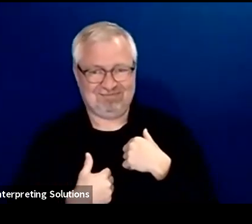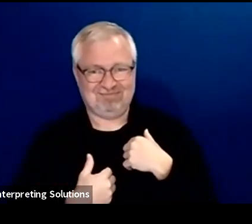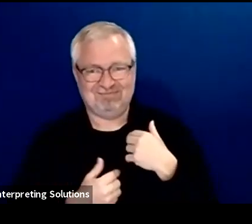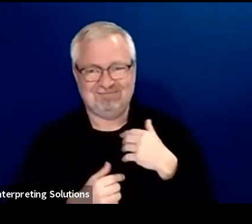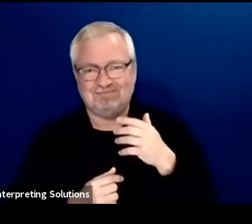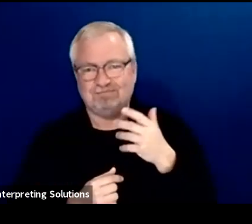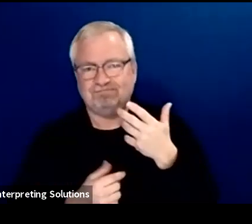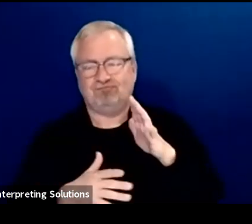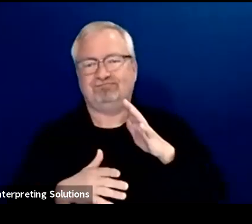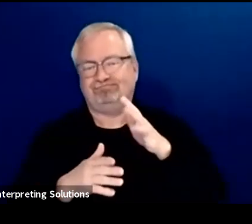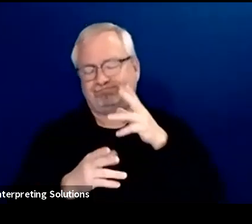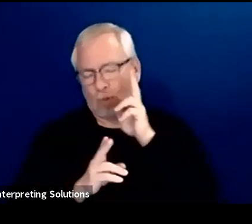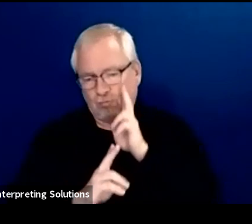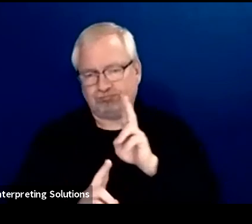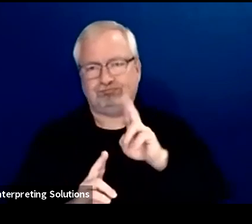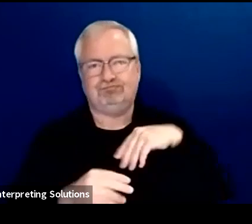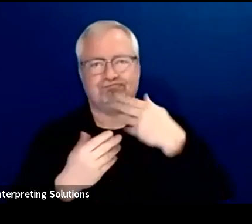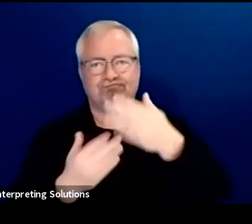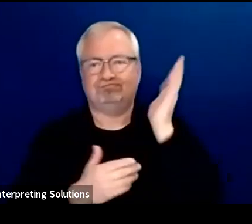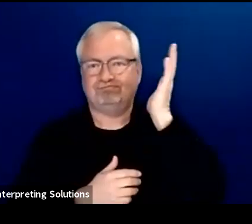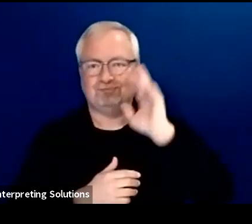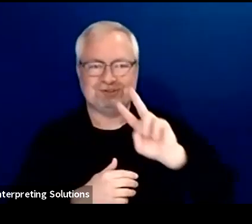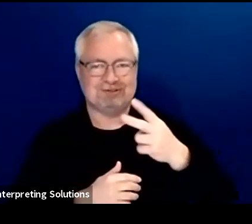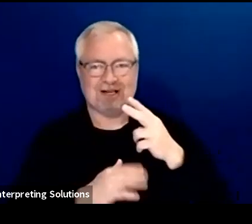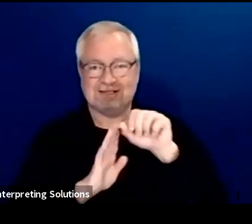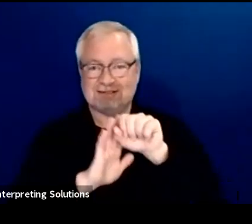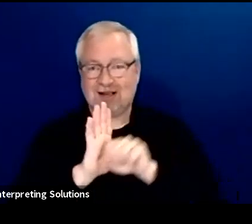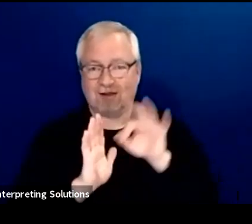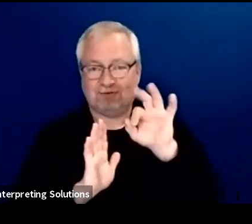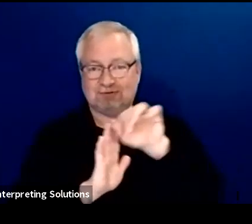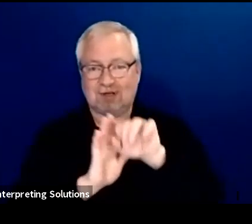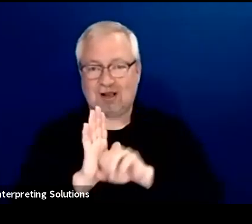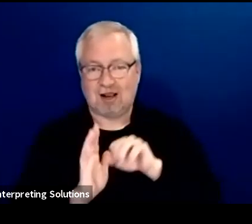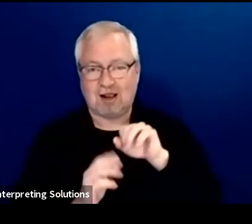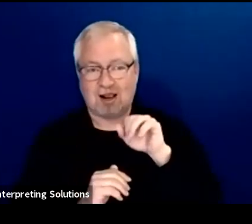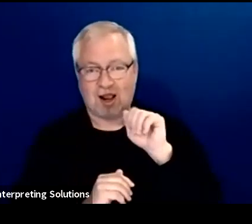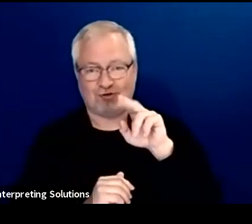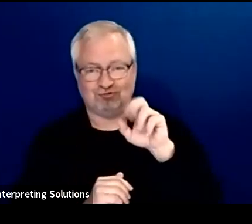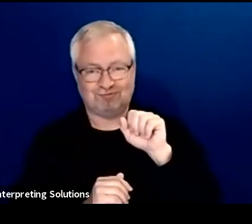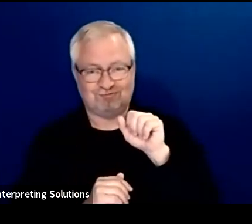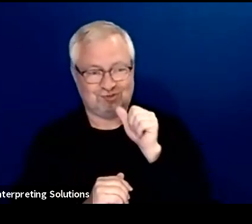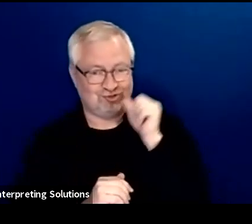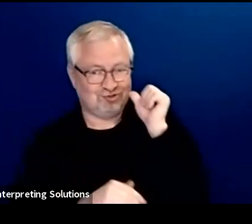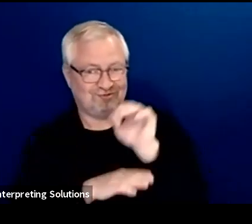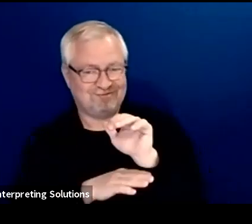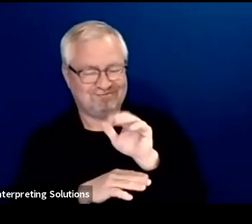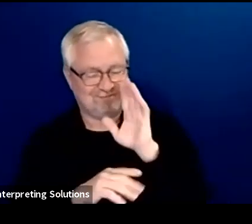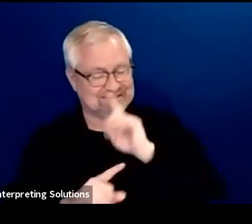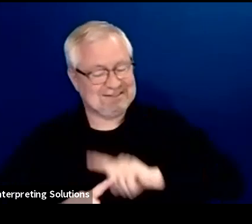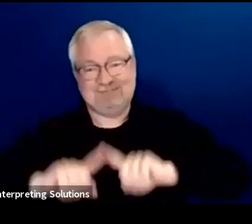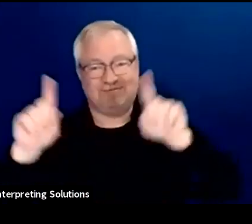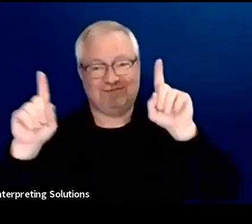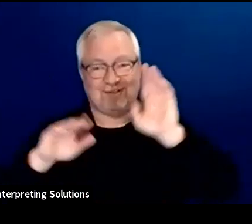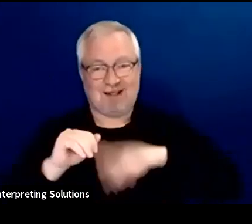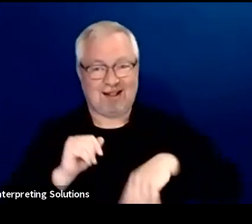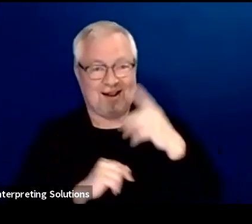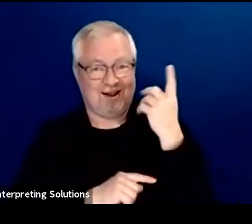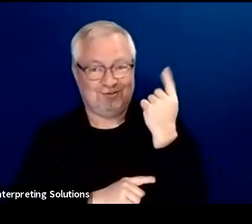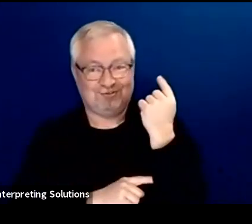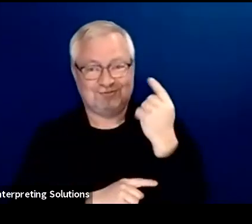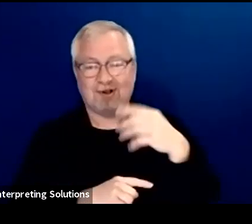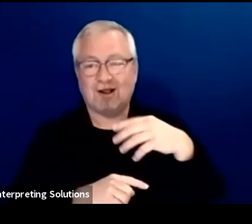State address. Very unusual, unlike last year of a full house at the Minnesota State Capitol. I was in